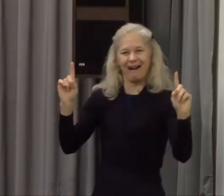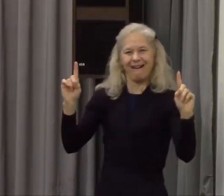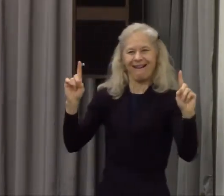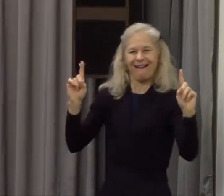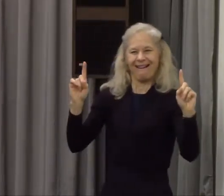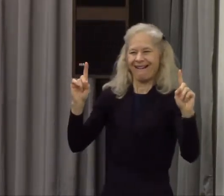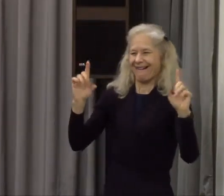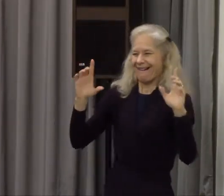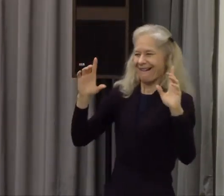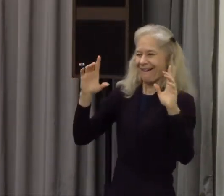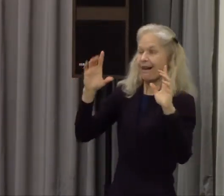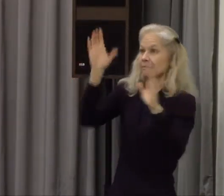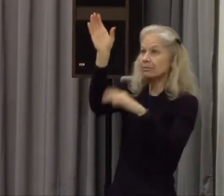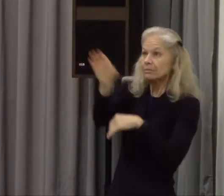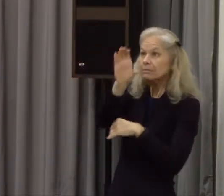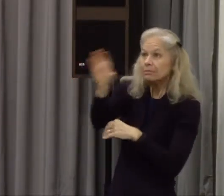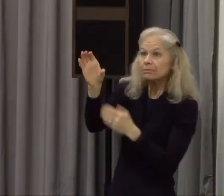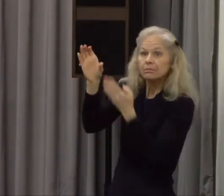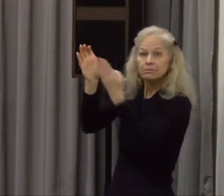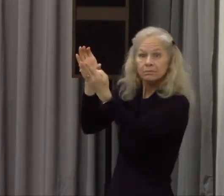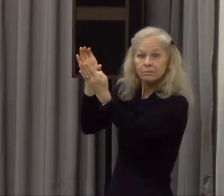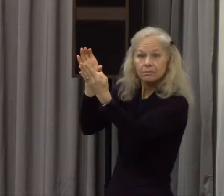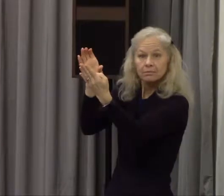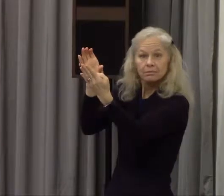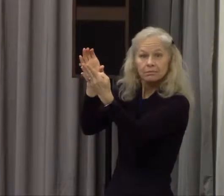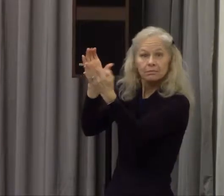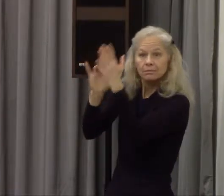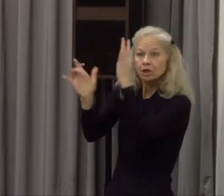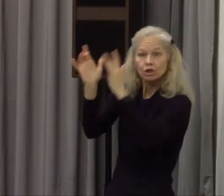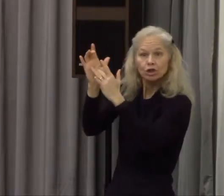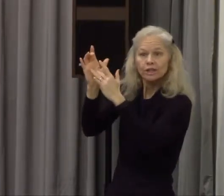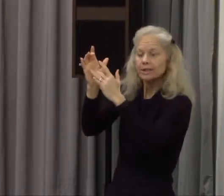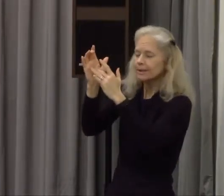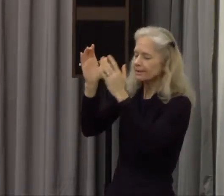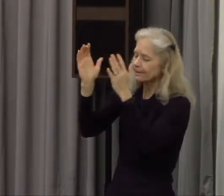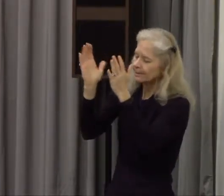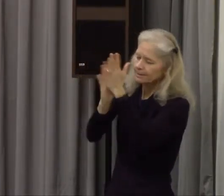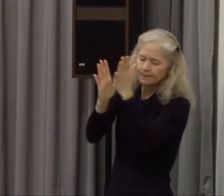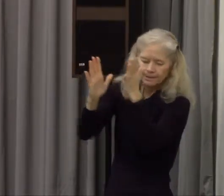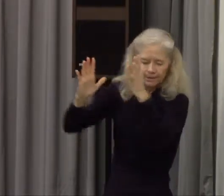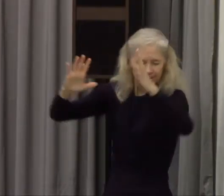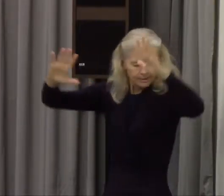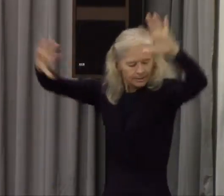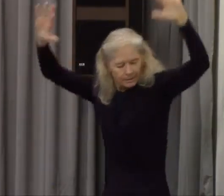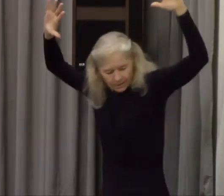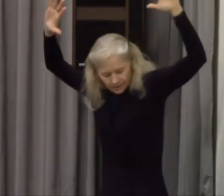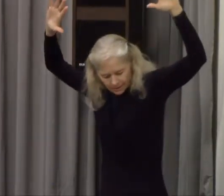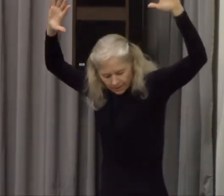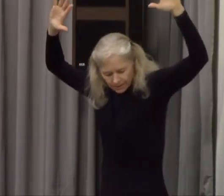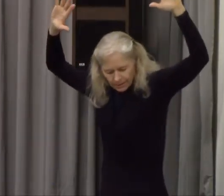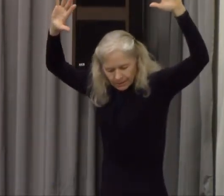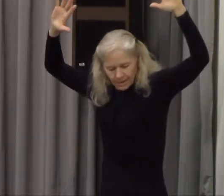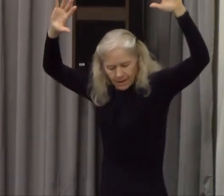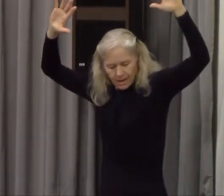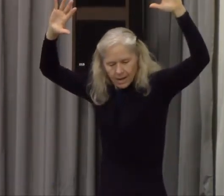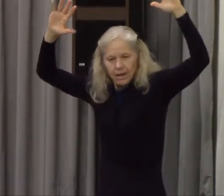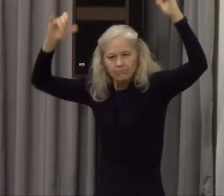to maintain your soul and my soul. And ever to get it back from the salvation that is given to